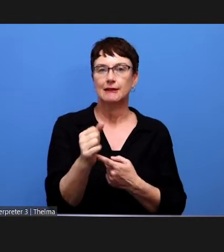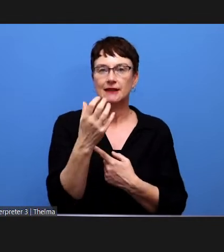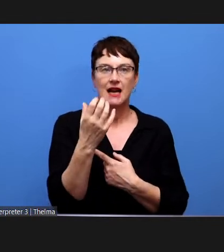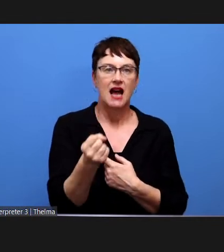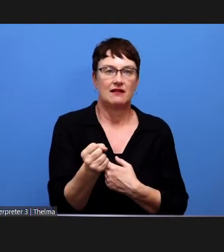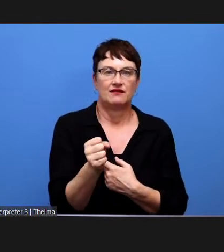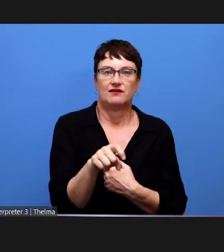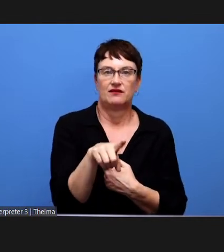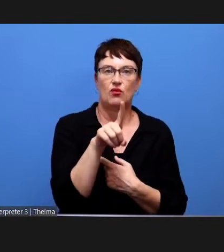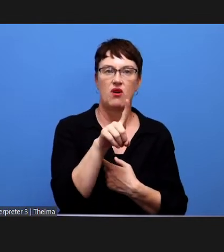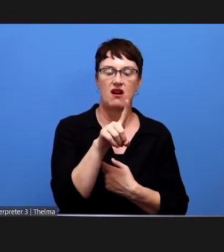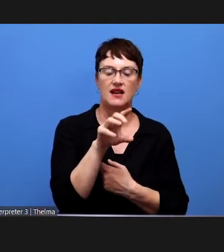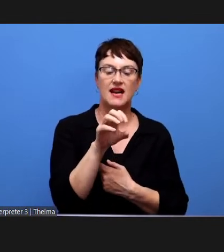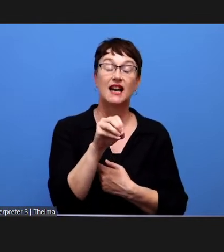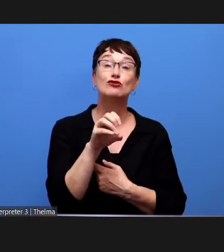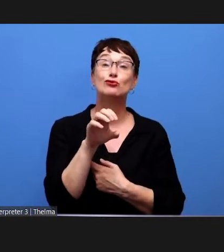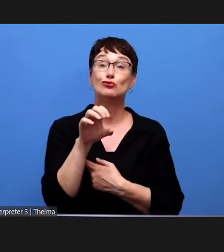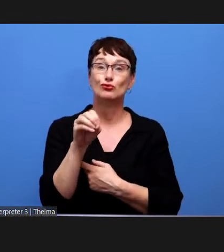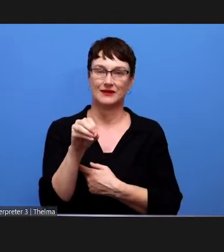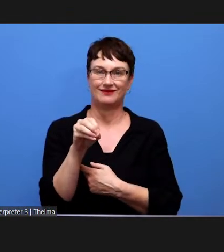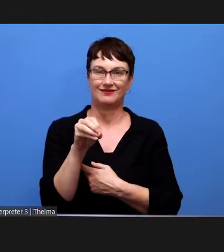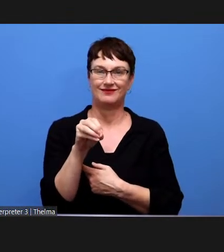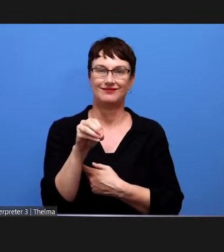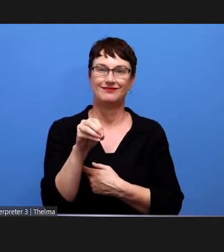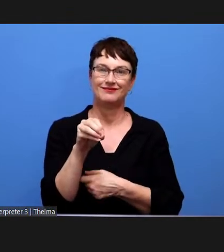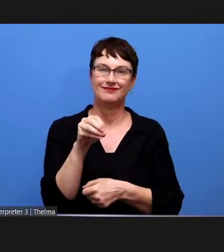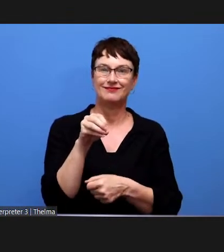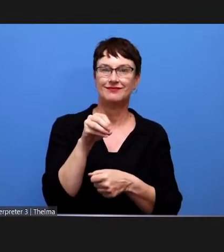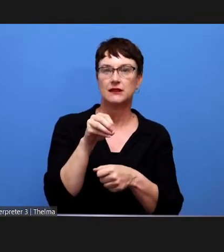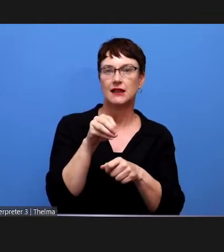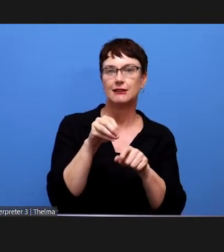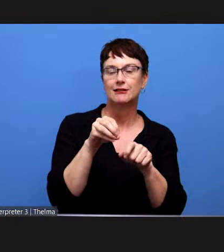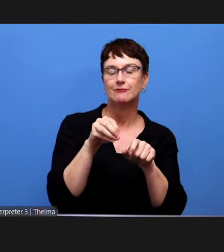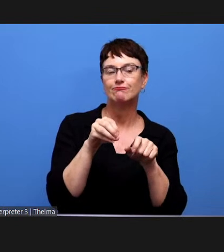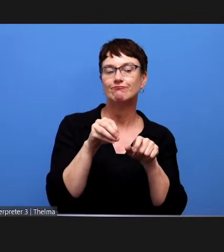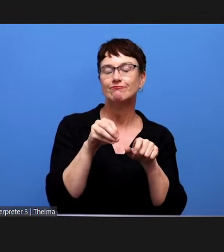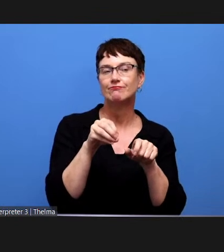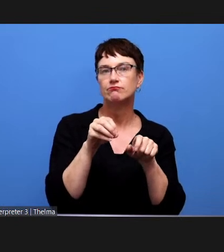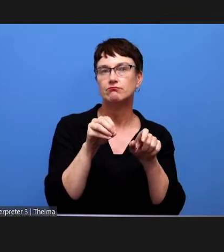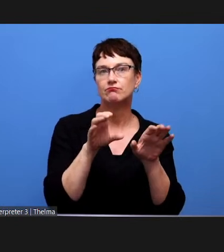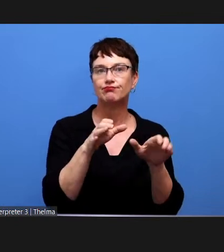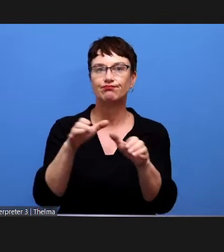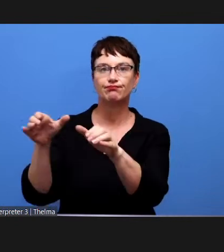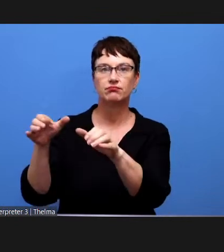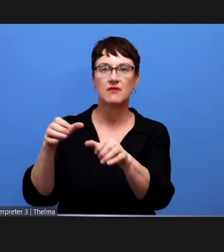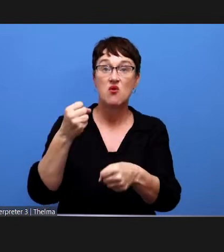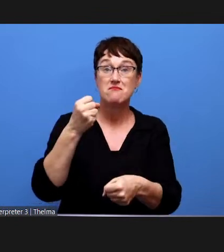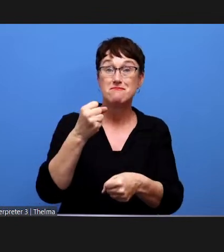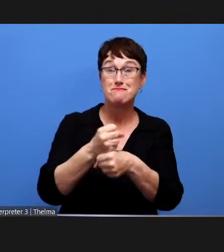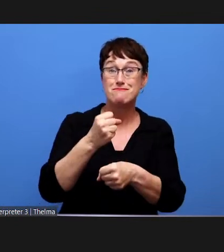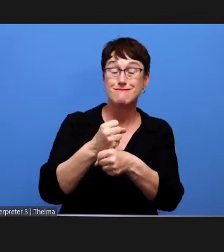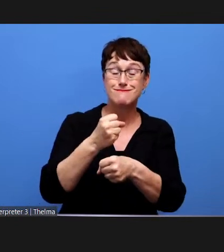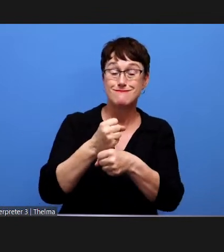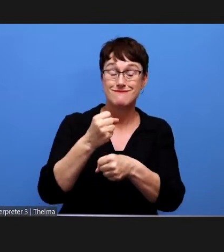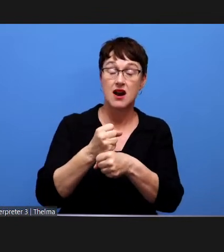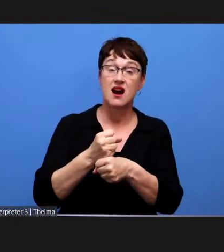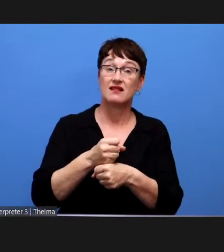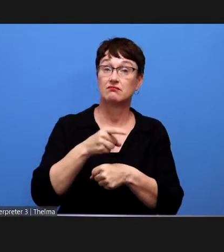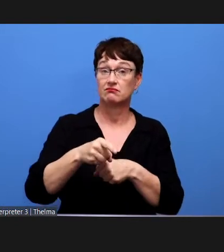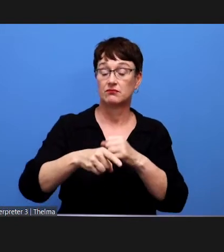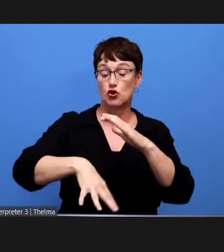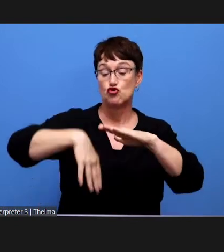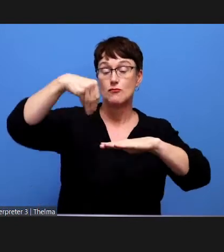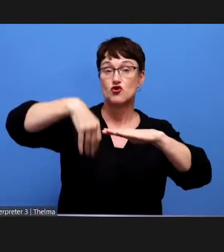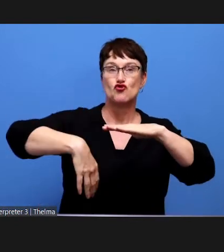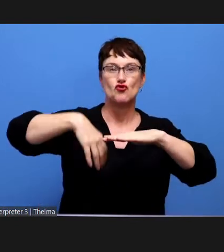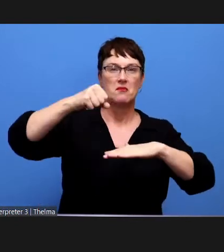can resolve this. This gave you a little bit of the summary of what was discussed, but then we had some key messages. The